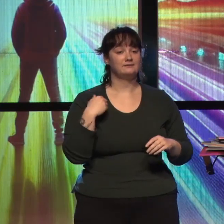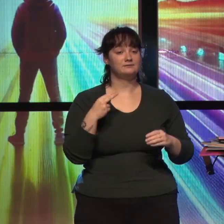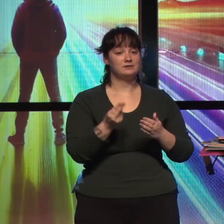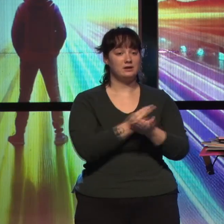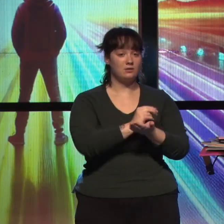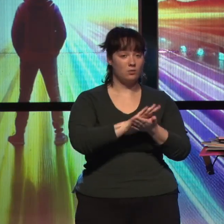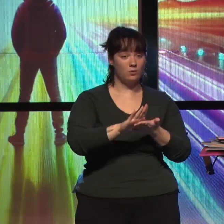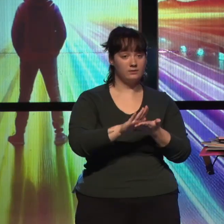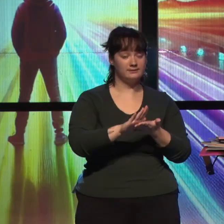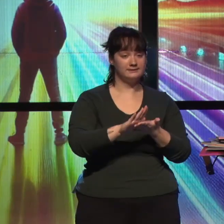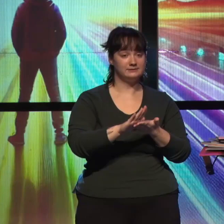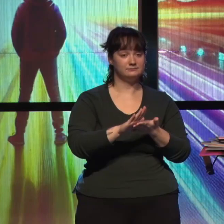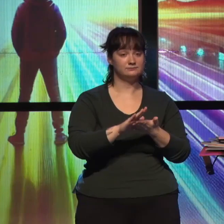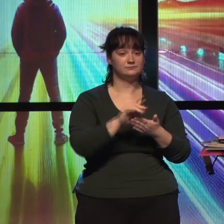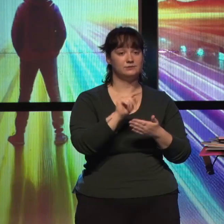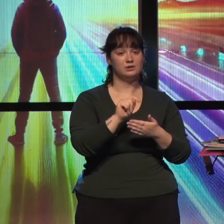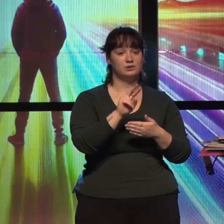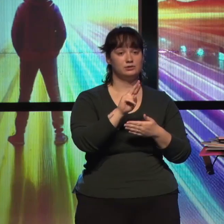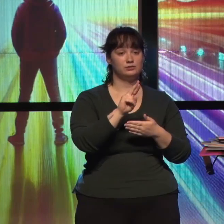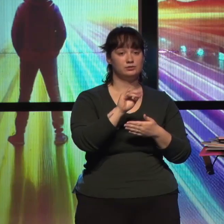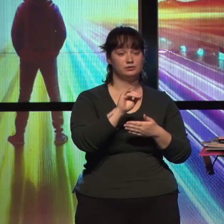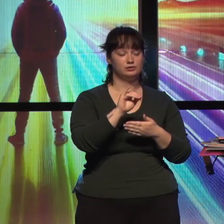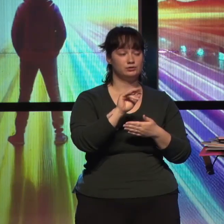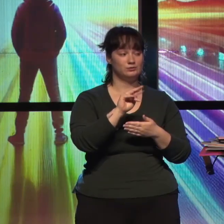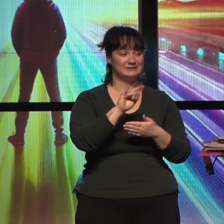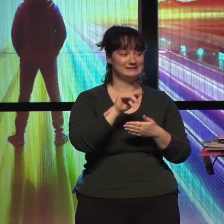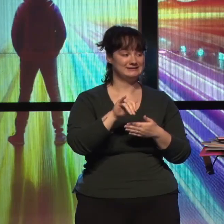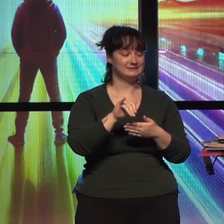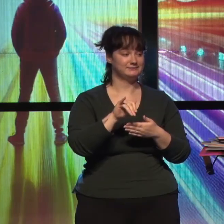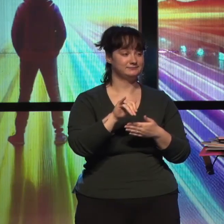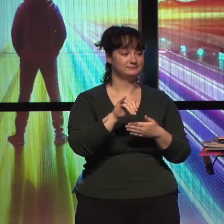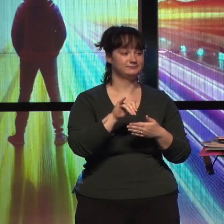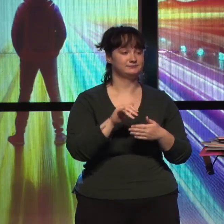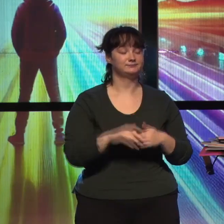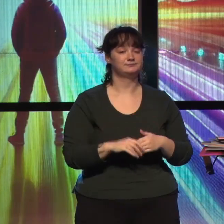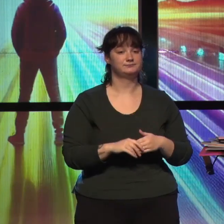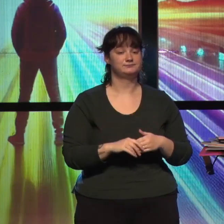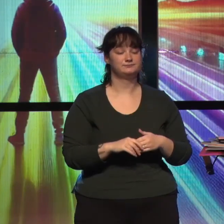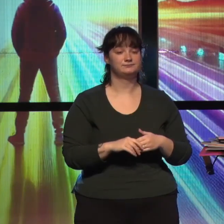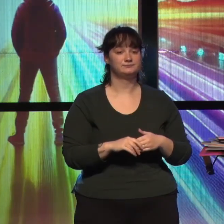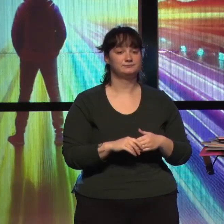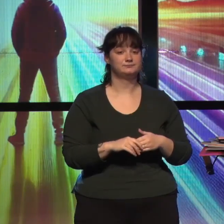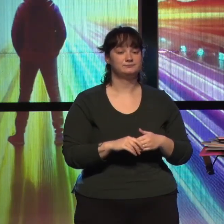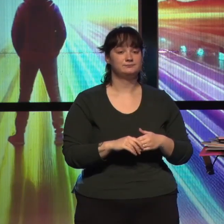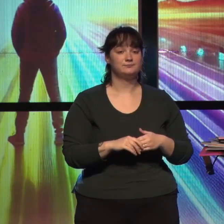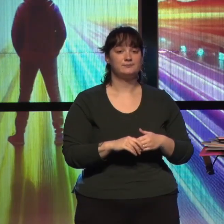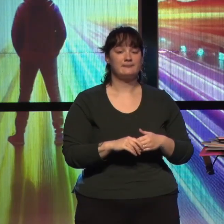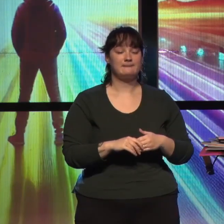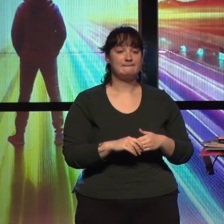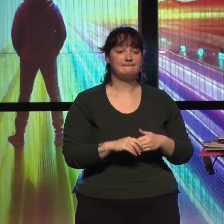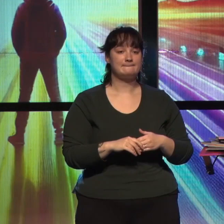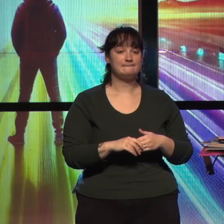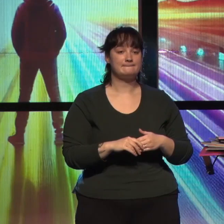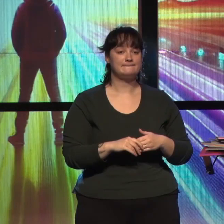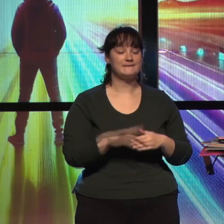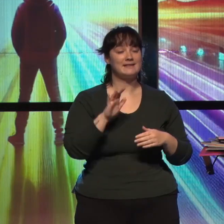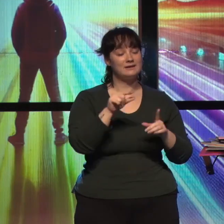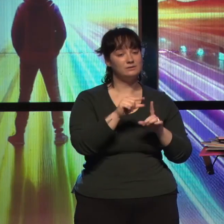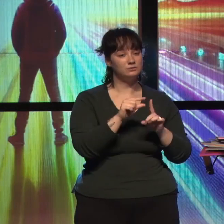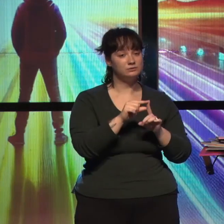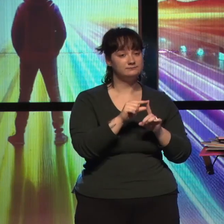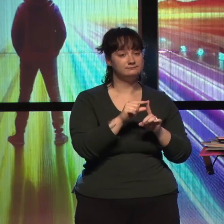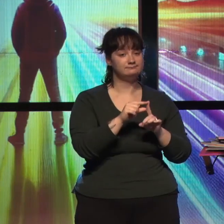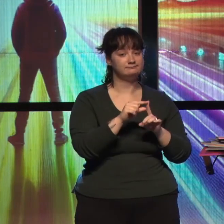in the Bible. We get that from the Matrix. If you've ever seen it, that's where we get that word, and it fits. And so the word trinity is just a